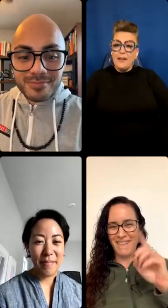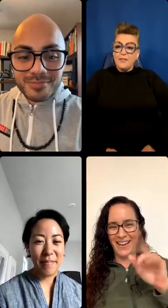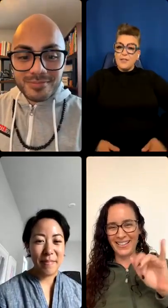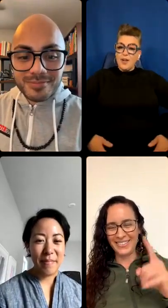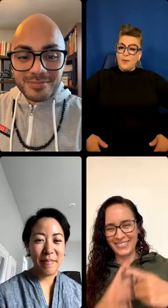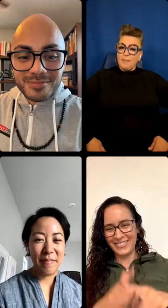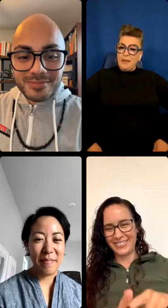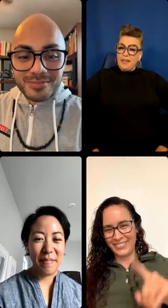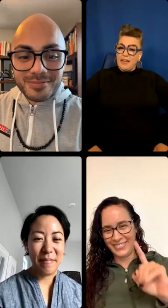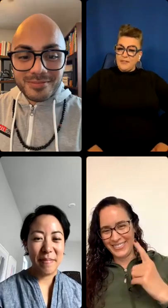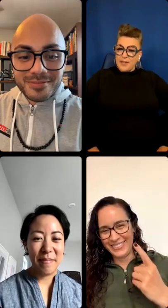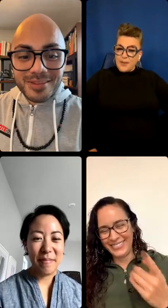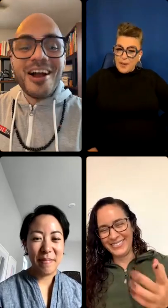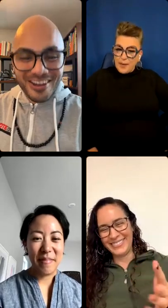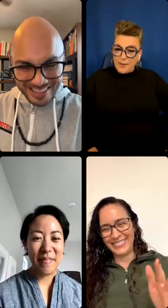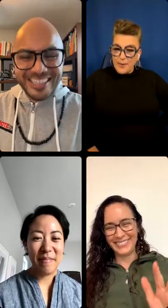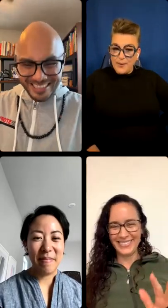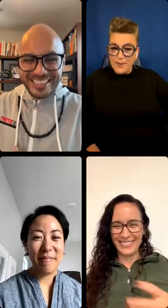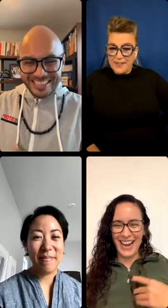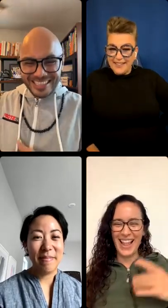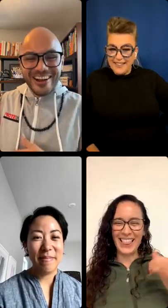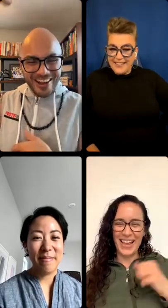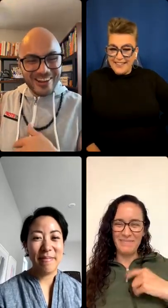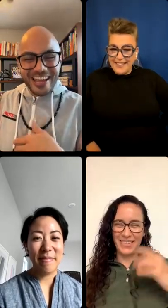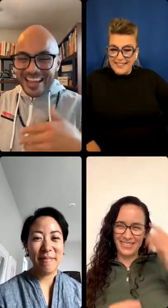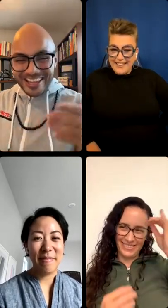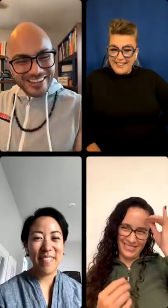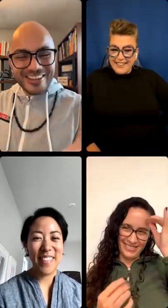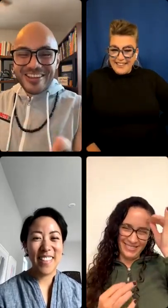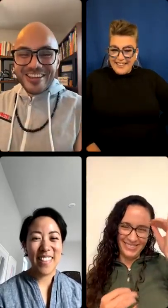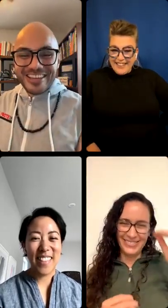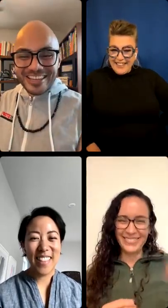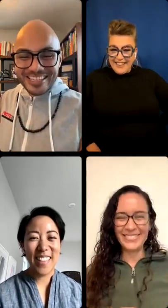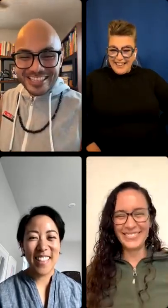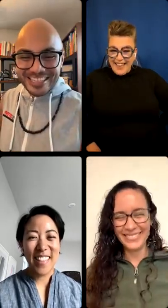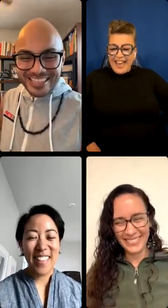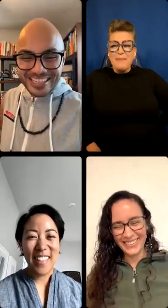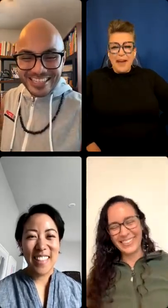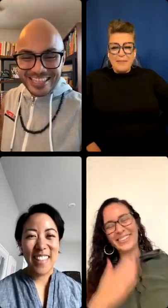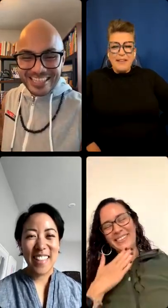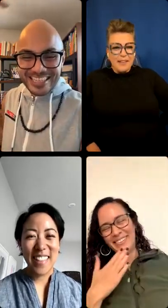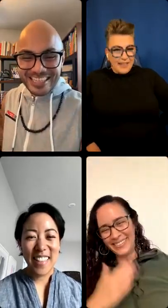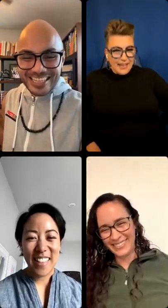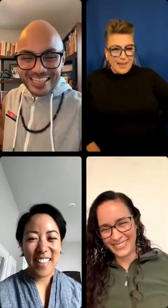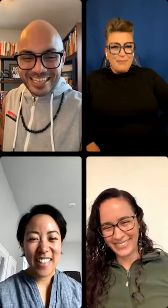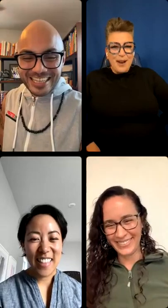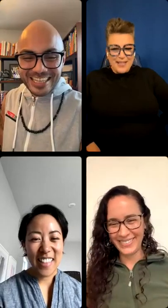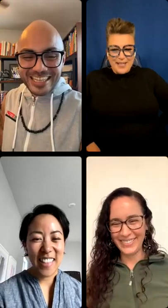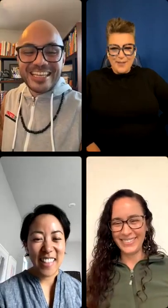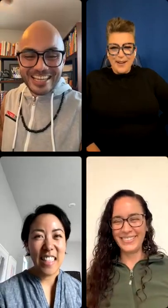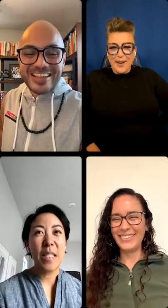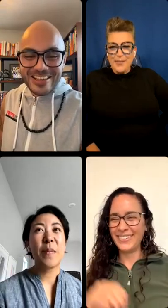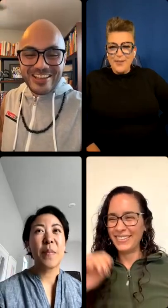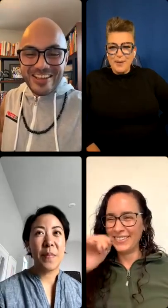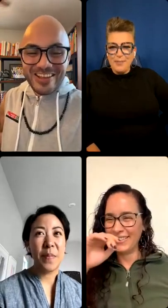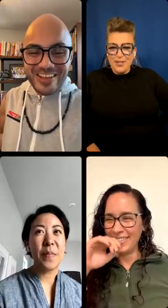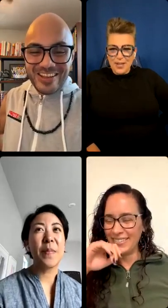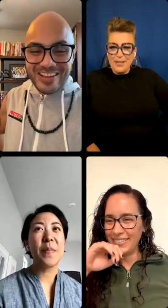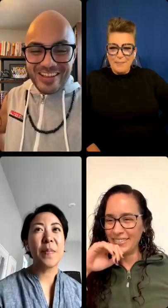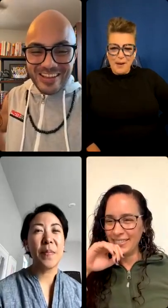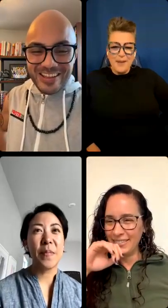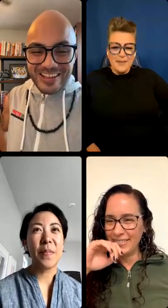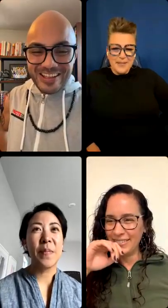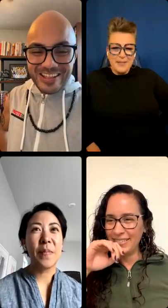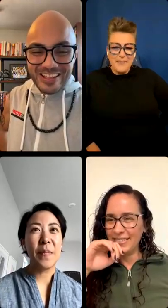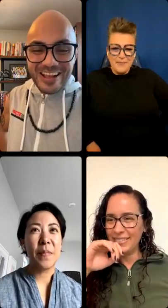I would love to start with Melody if that's okay with you. Okay. I'm in the thinking process right now, so I